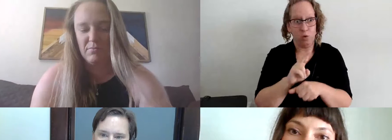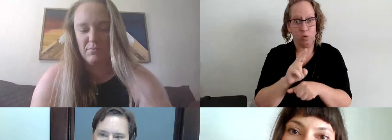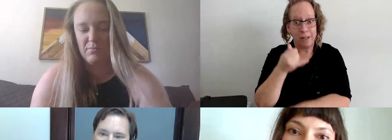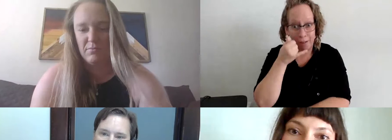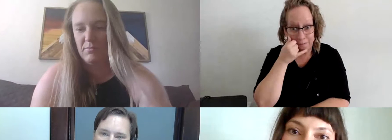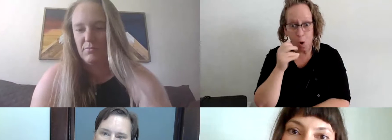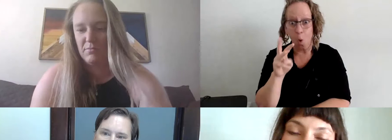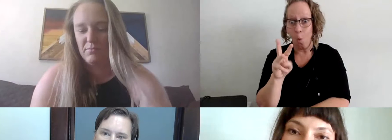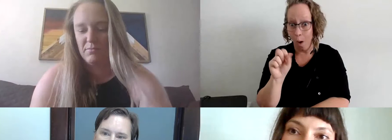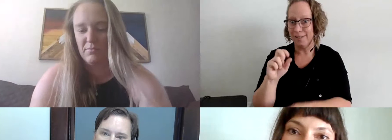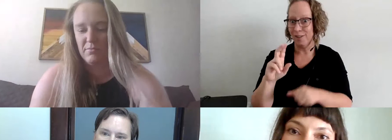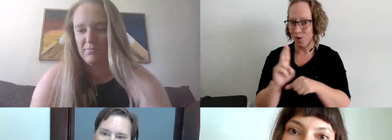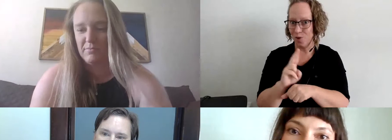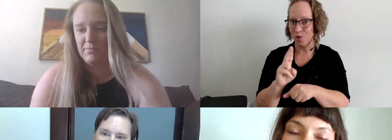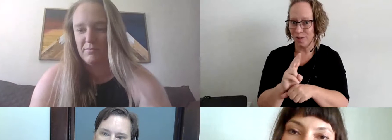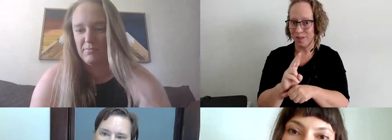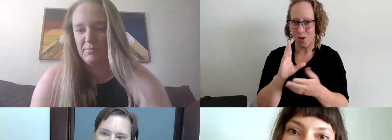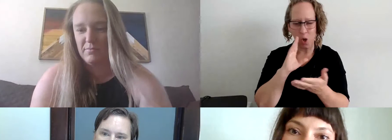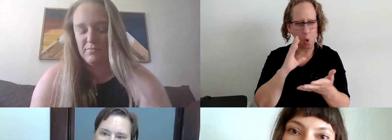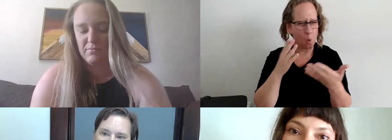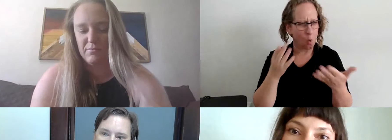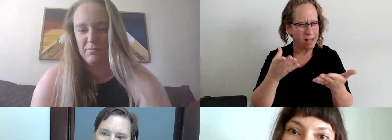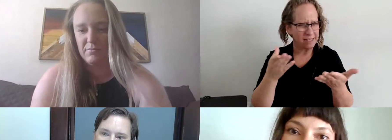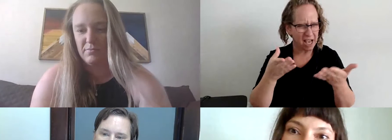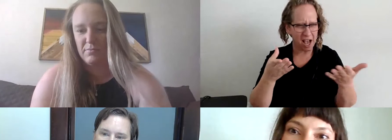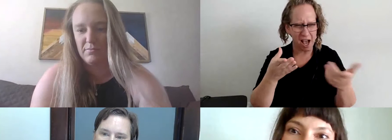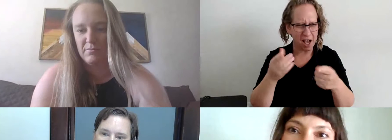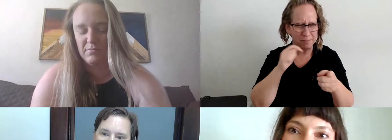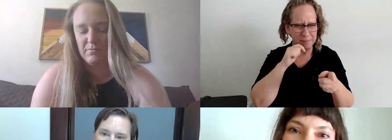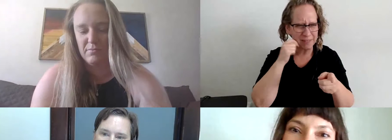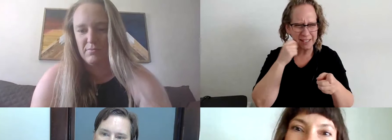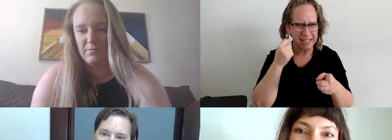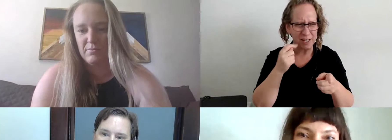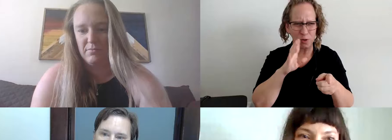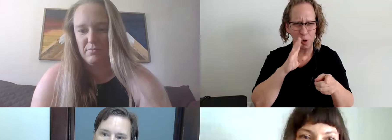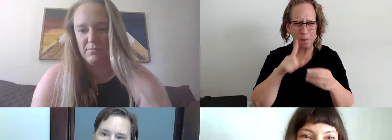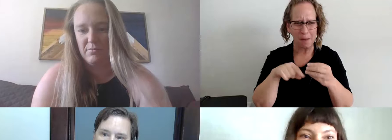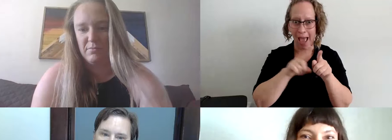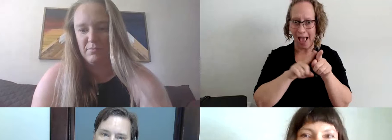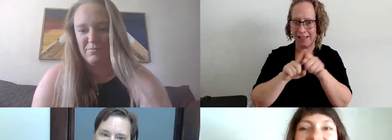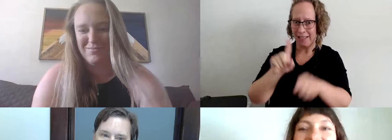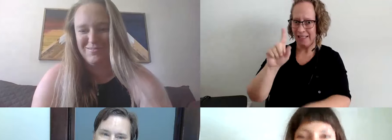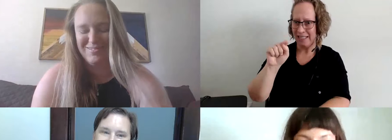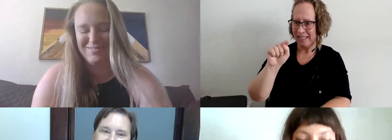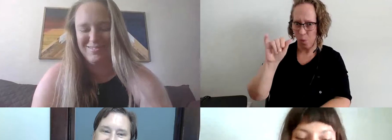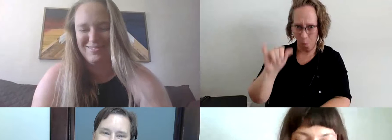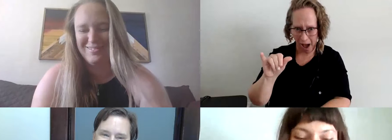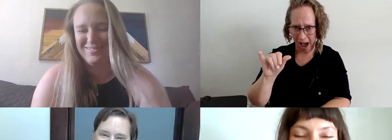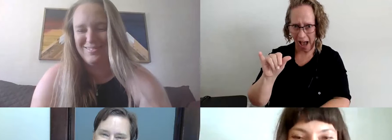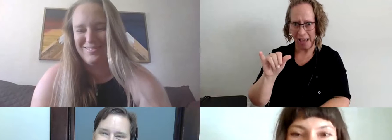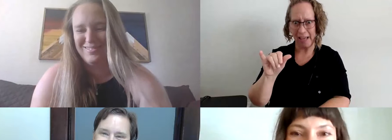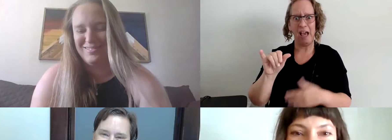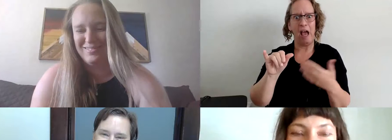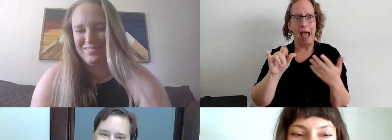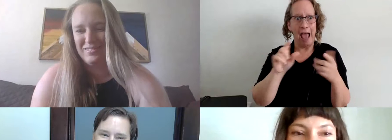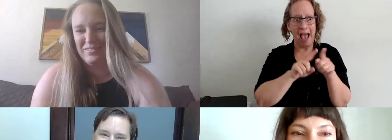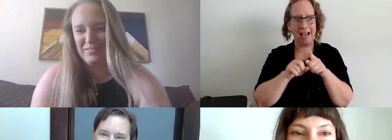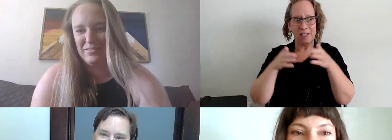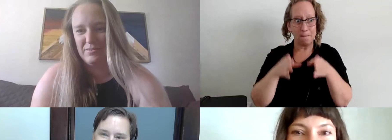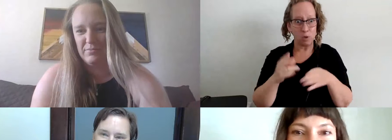was using what Tatiana referred to as the TTY. As a person who